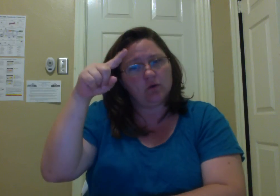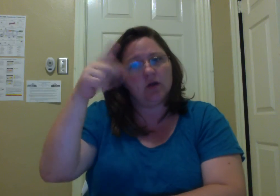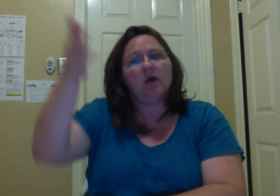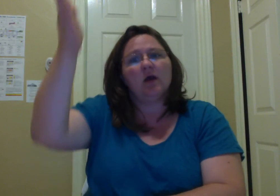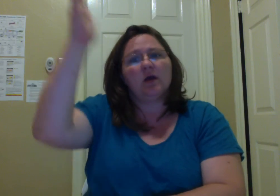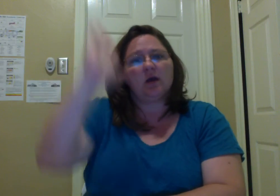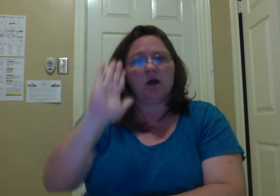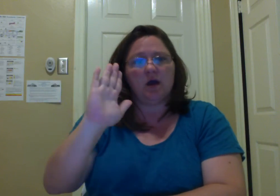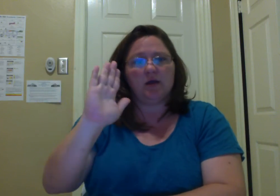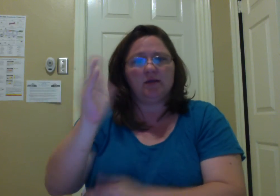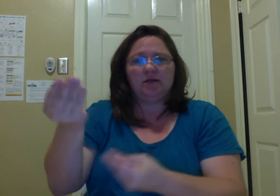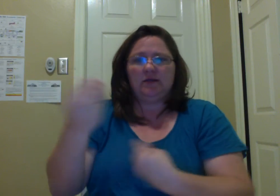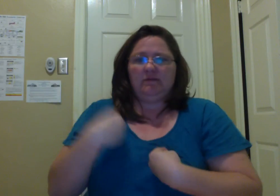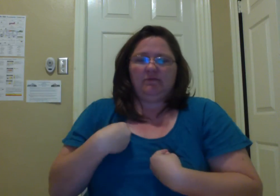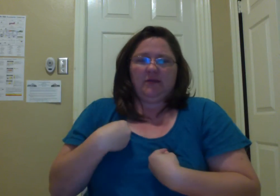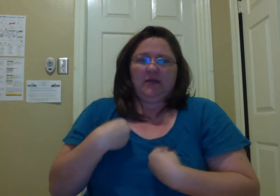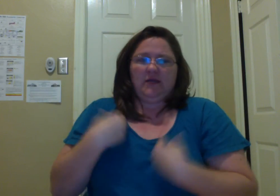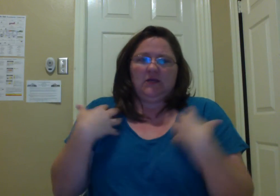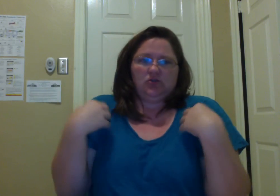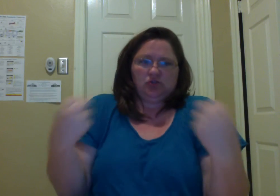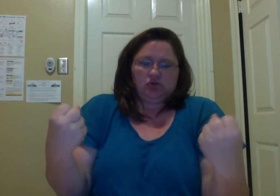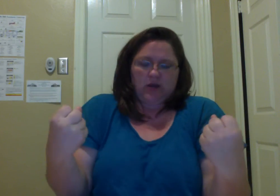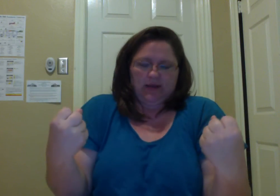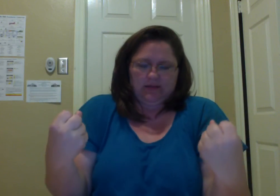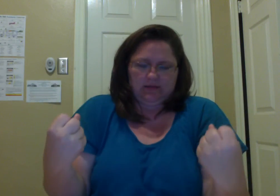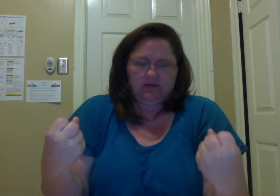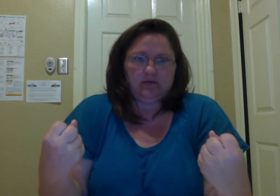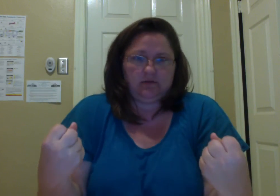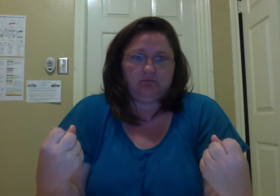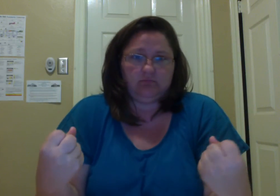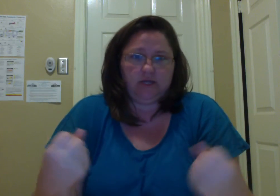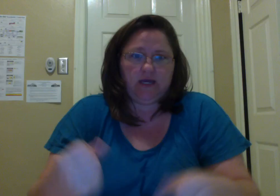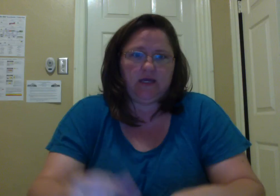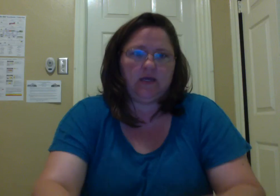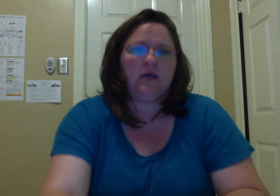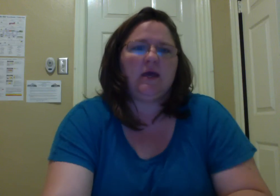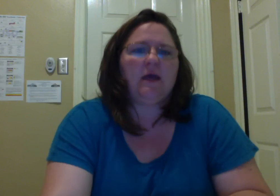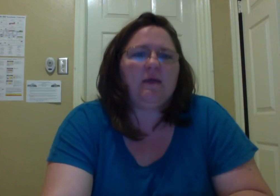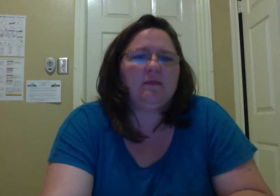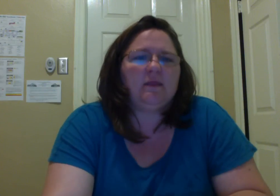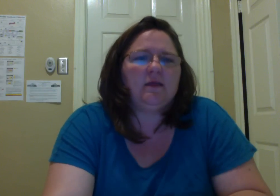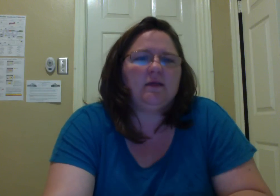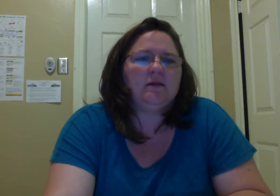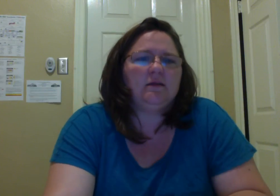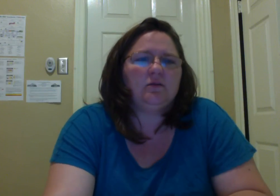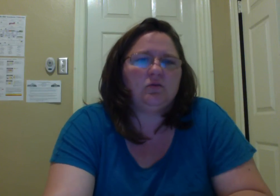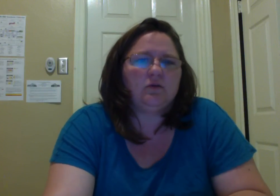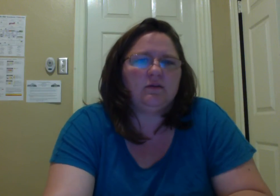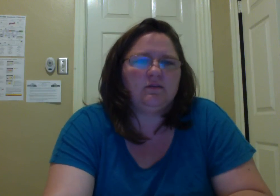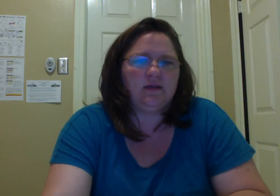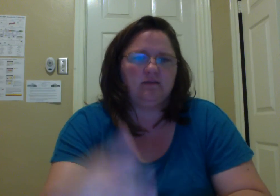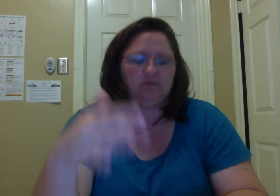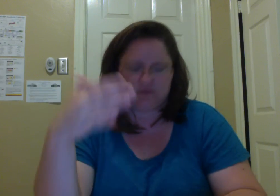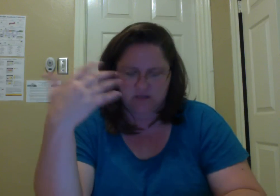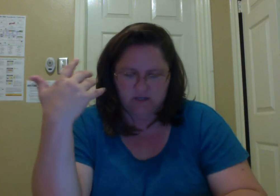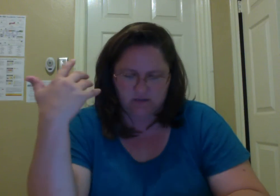for God, give me strength. Okay? And then Laura says,